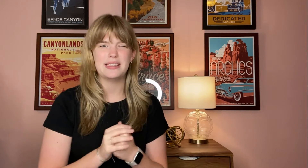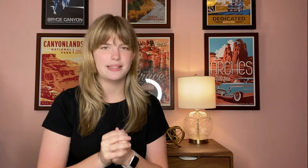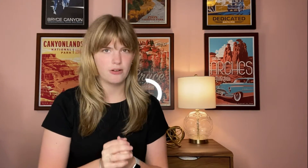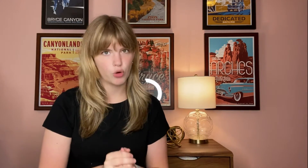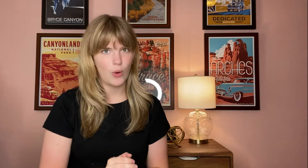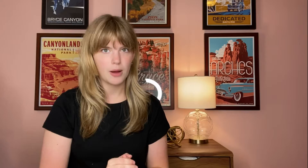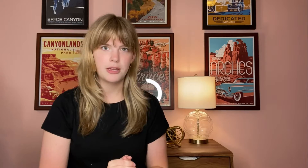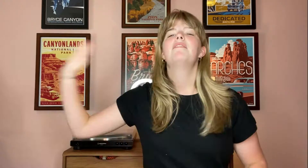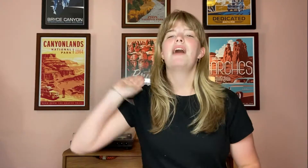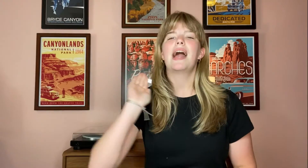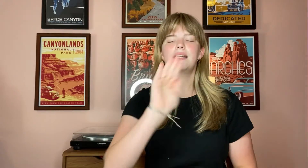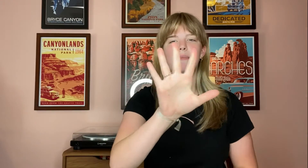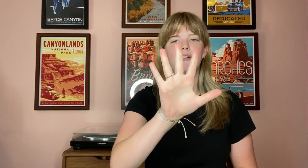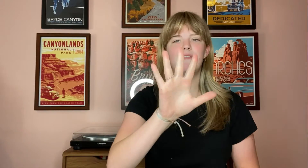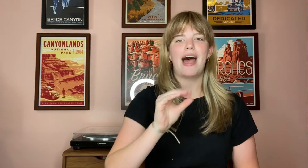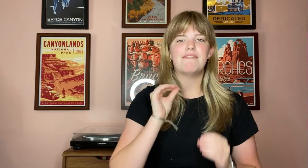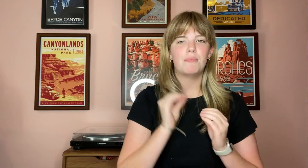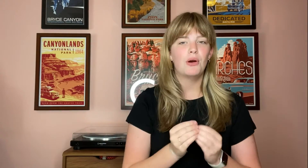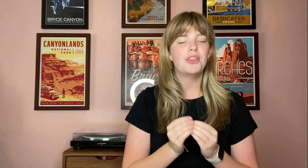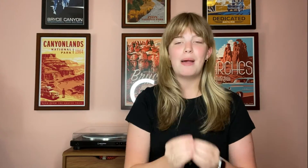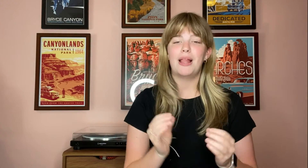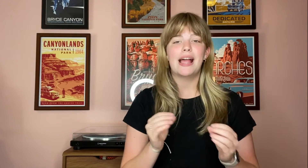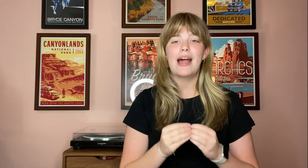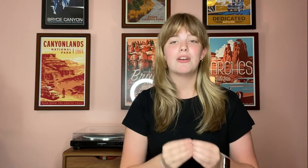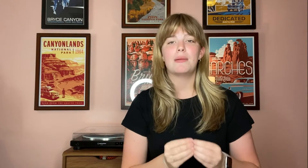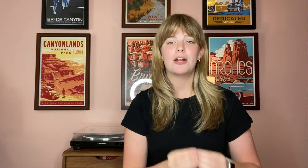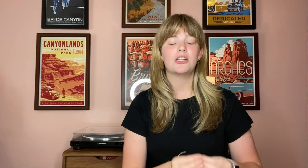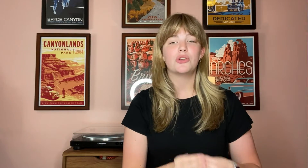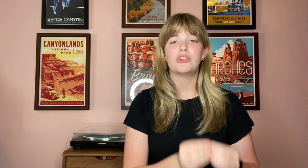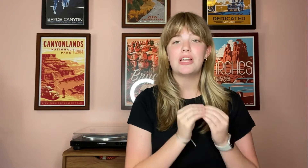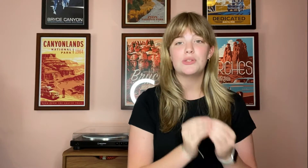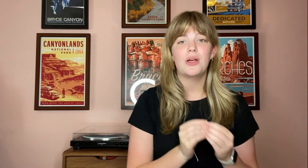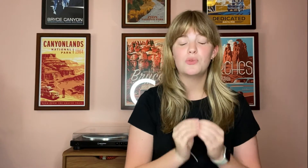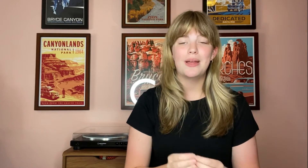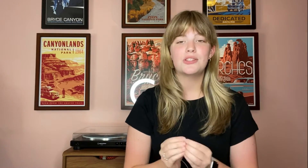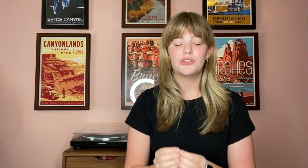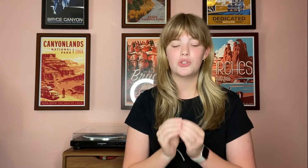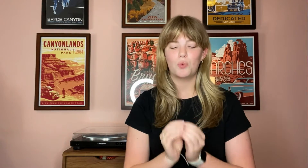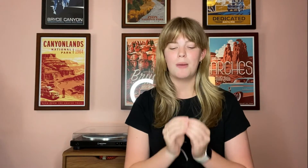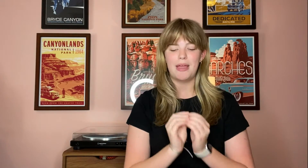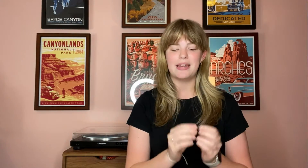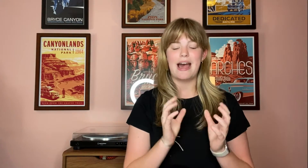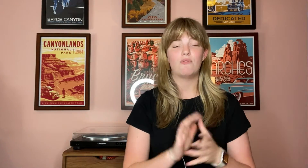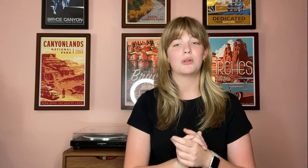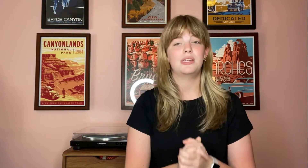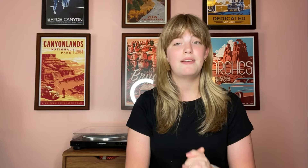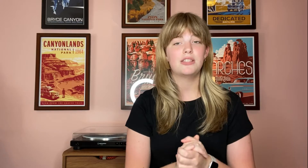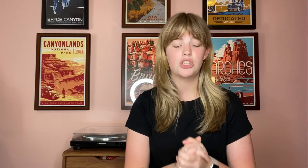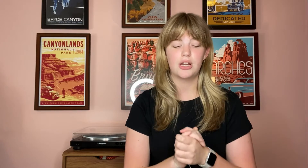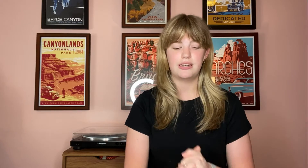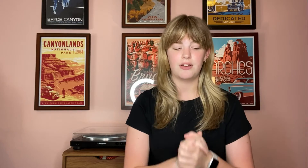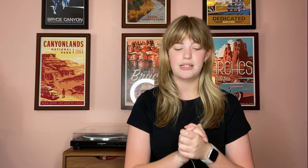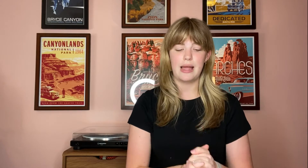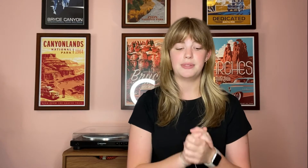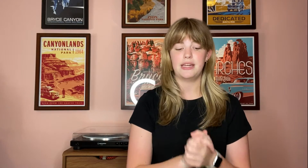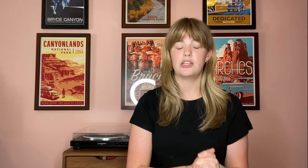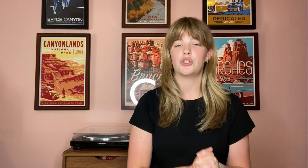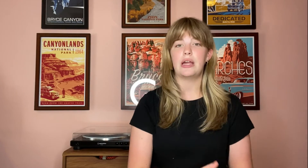necessary requirement. Fact number 5, both Black African American soldiers as well as white soldiers were manned at Fort Davis during different times in history.